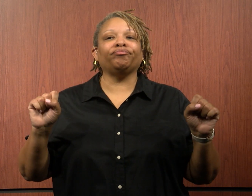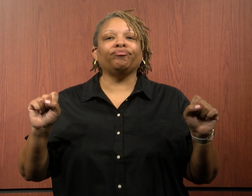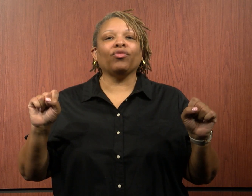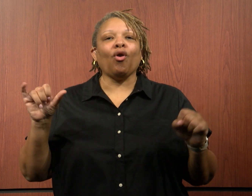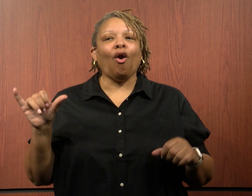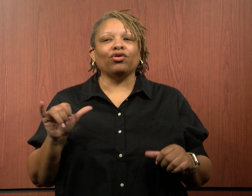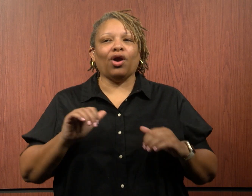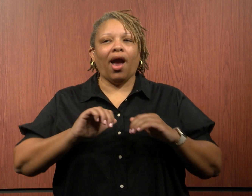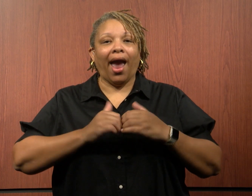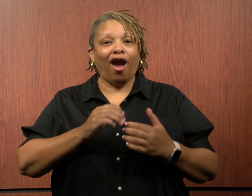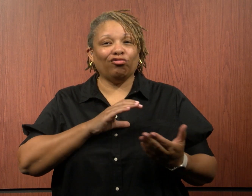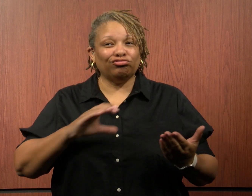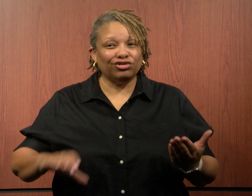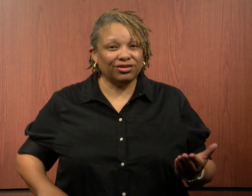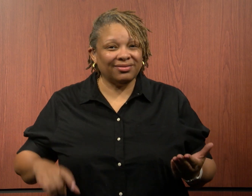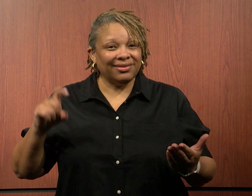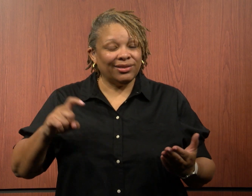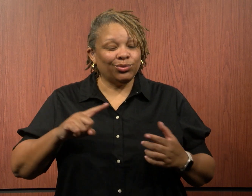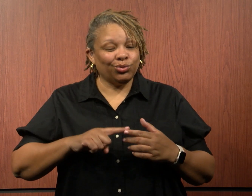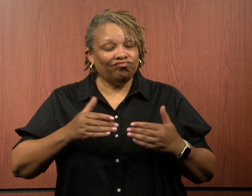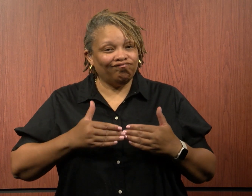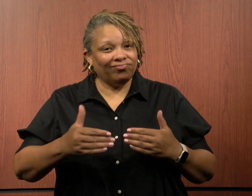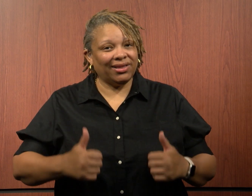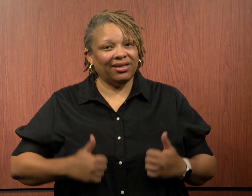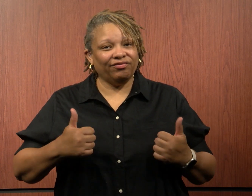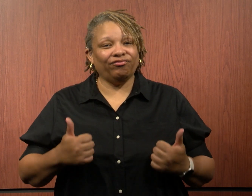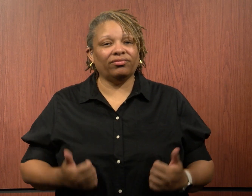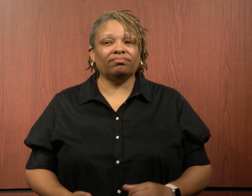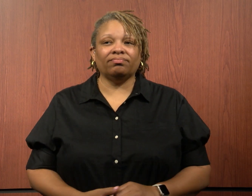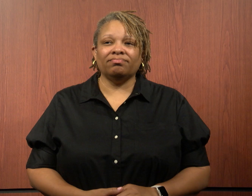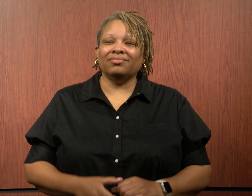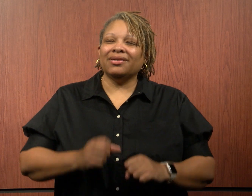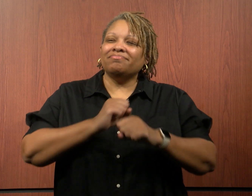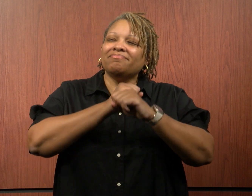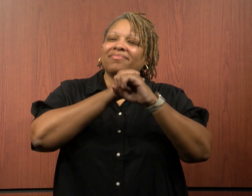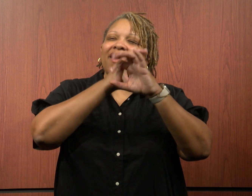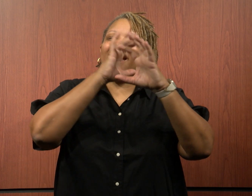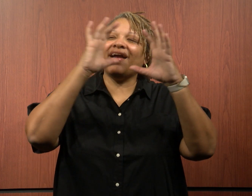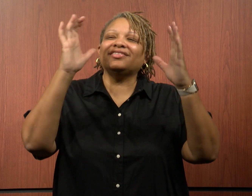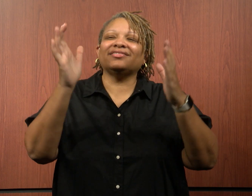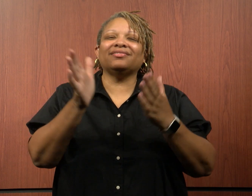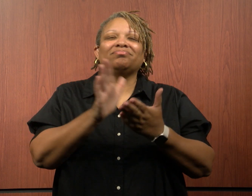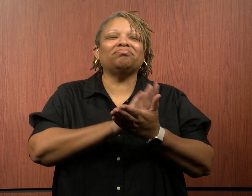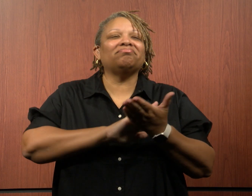will. Now, imagine the New Testament as a neatly organized library